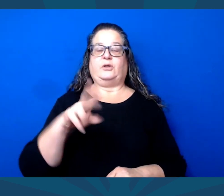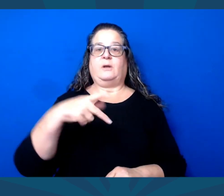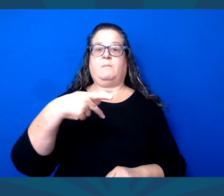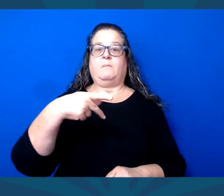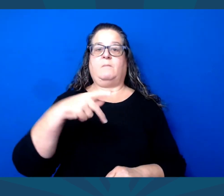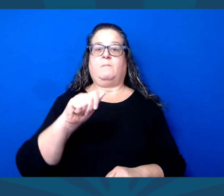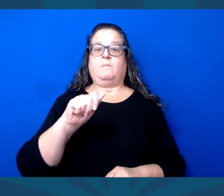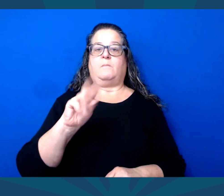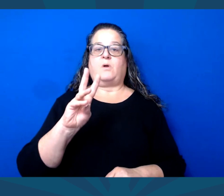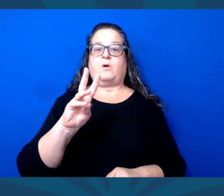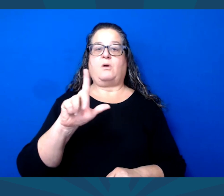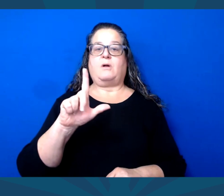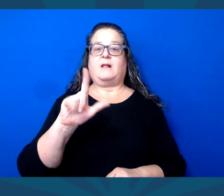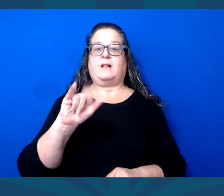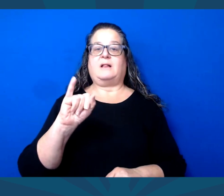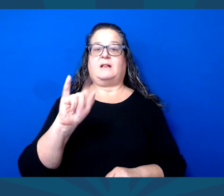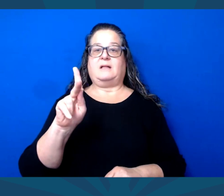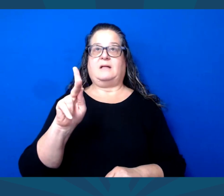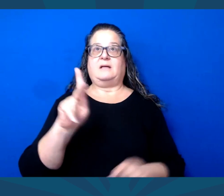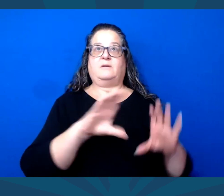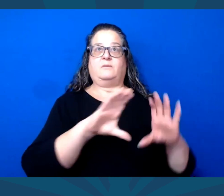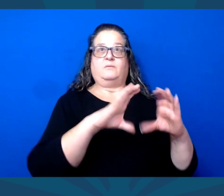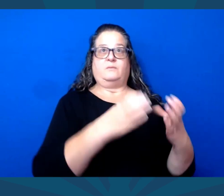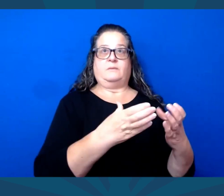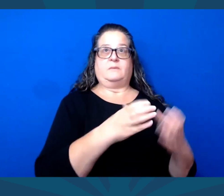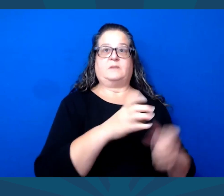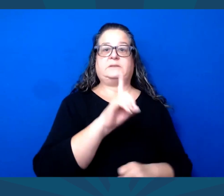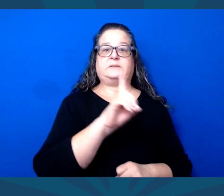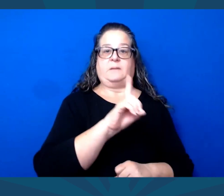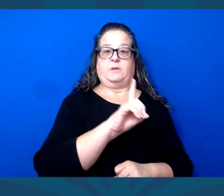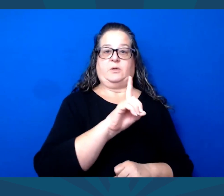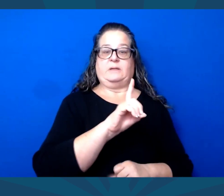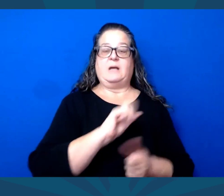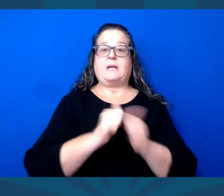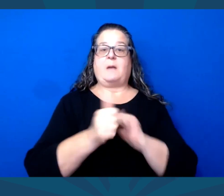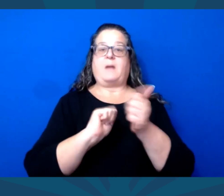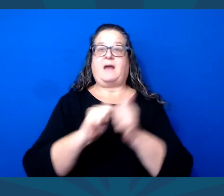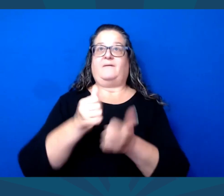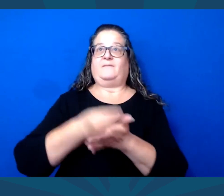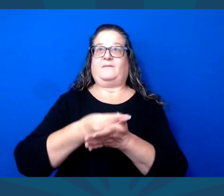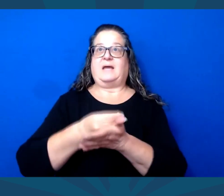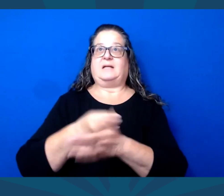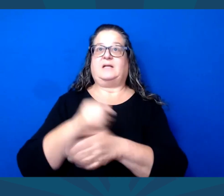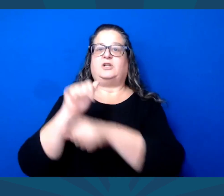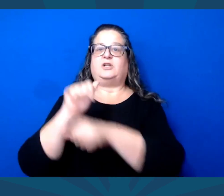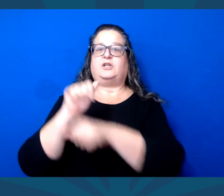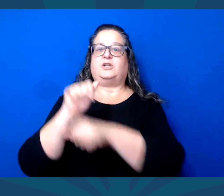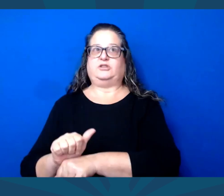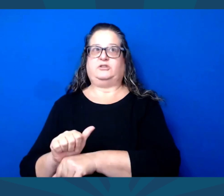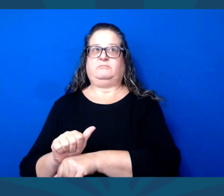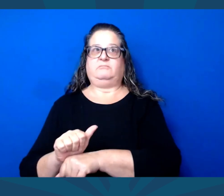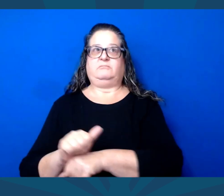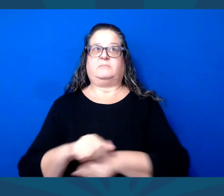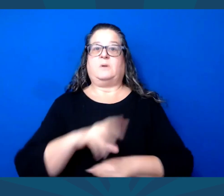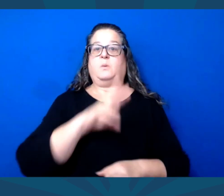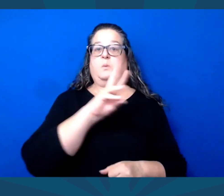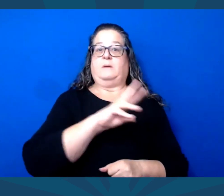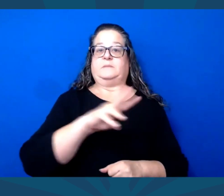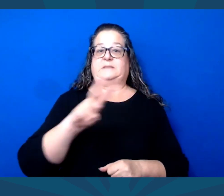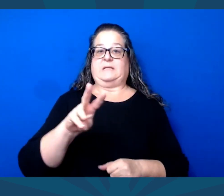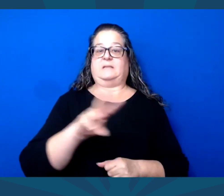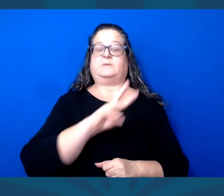participating in 2 overseas deployments with the 13th MEU.